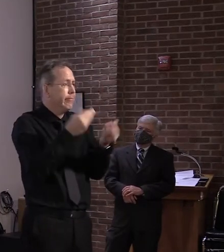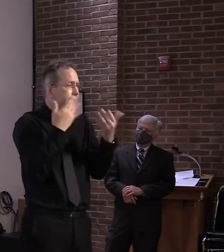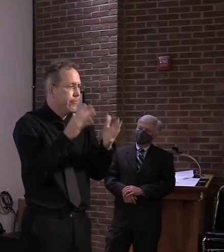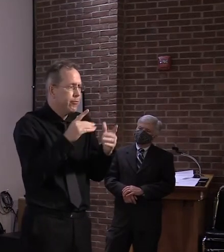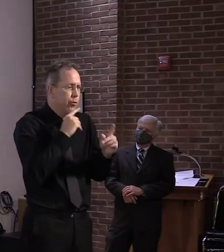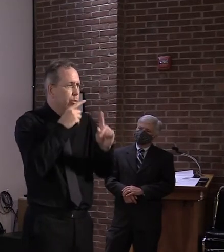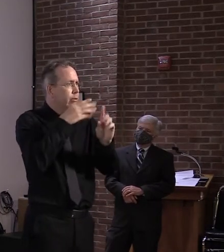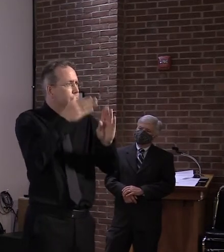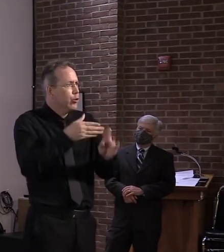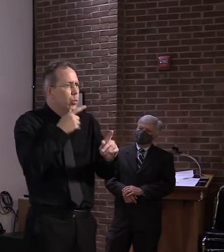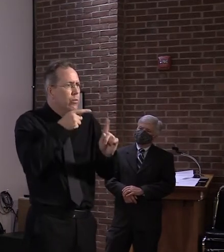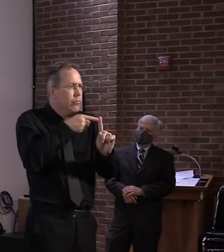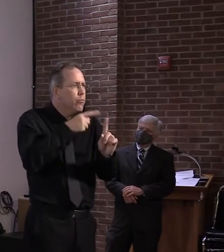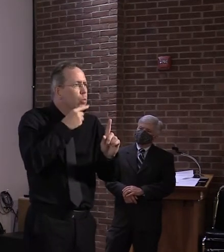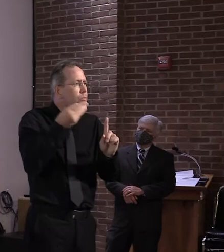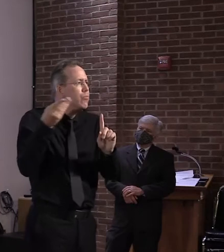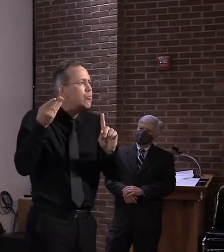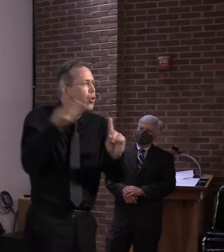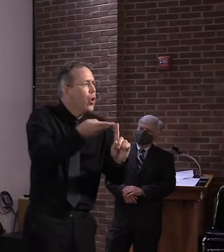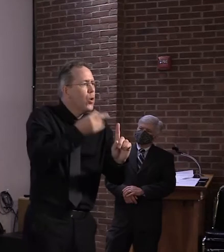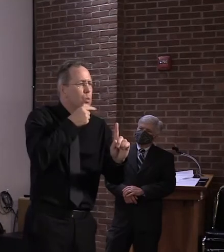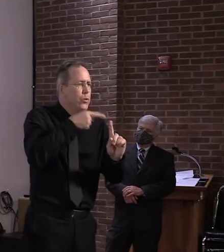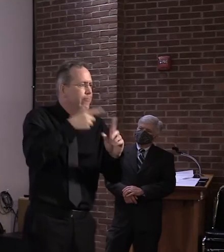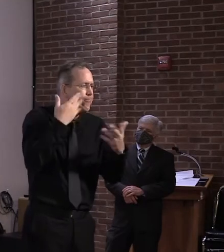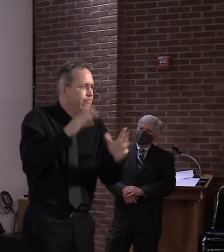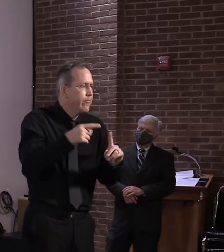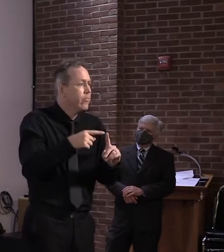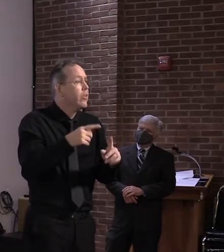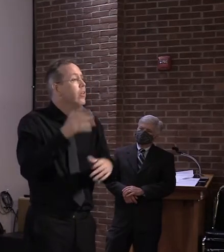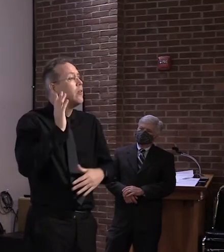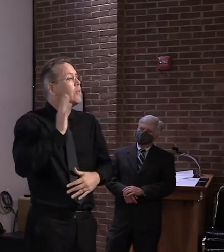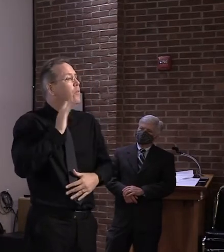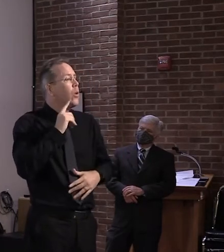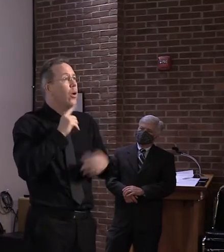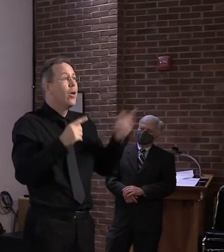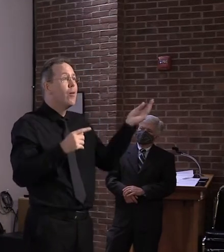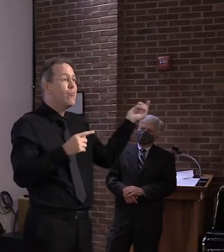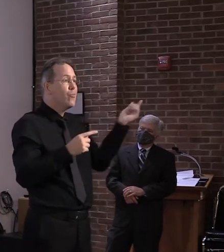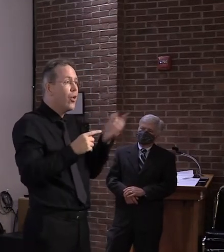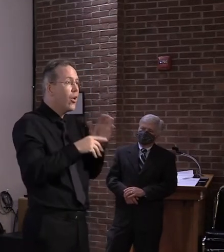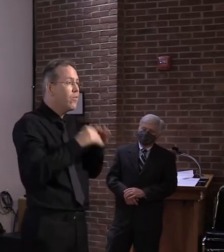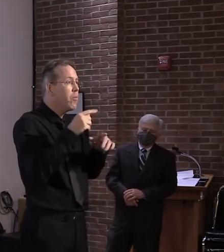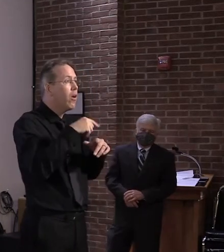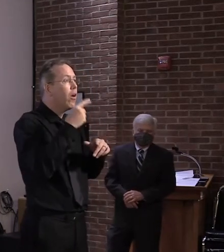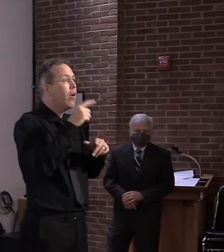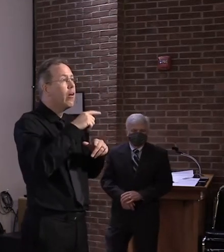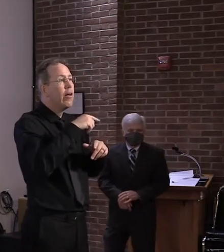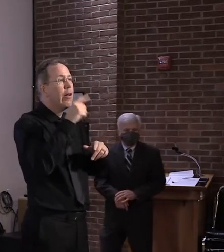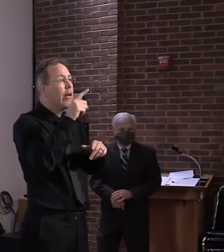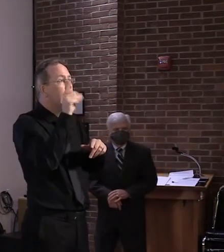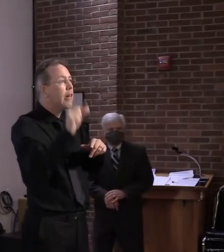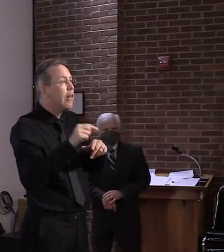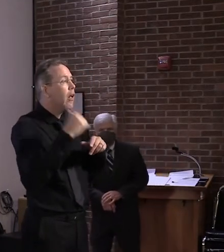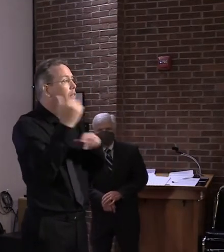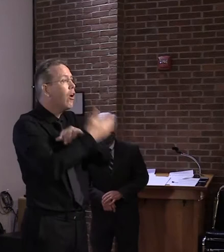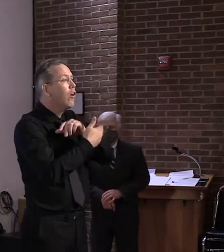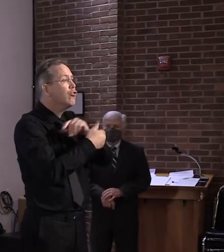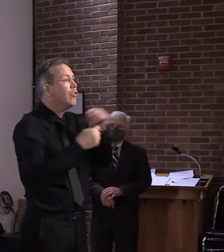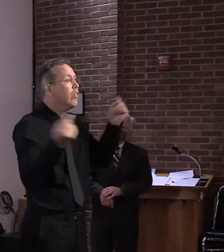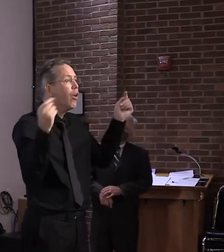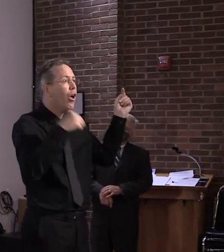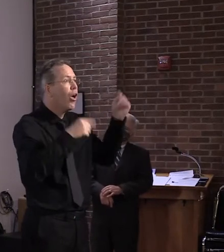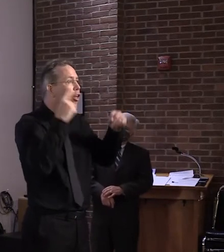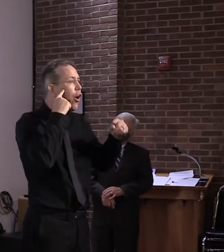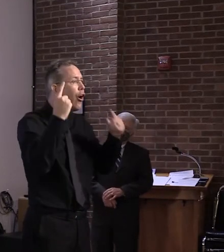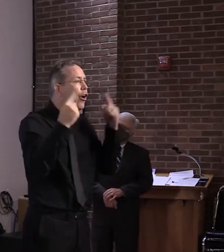much easier when the cases were all imported, if you will, from either China, Italy, some other part of Europe. But that's